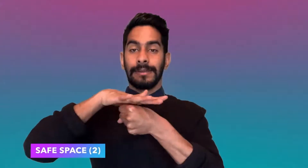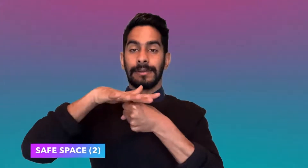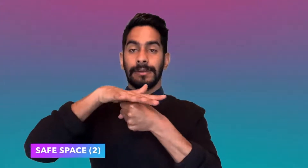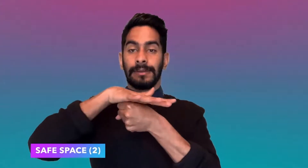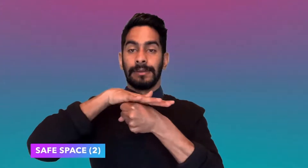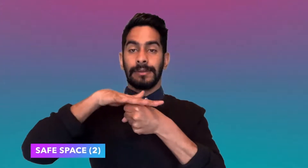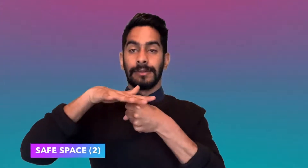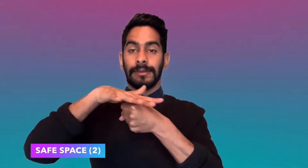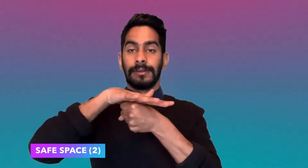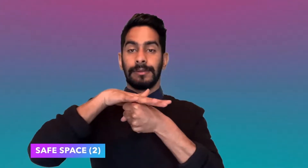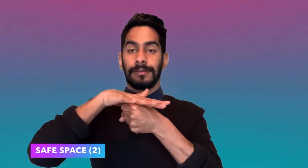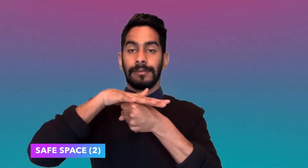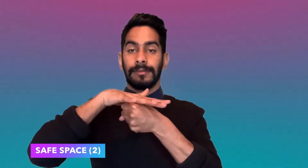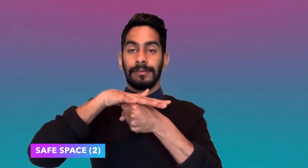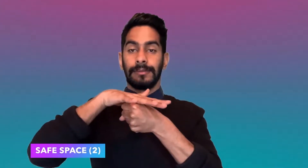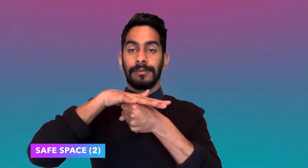Safe space.